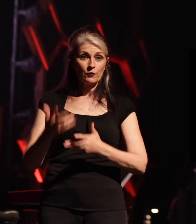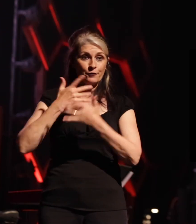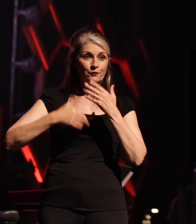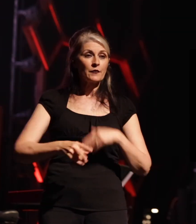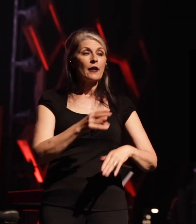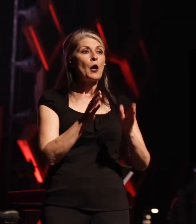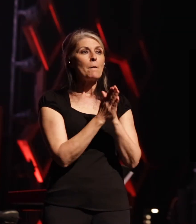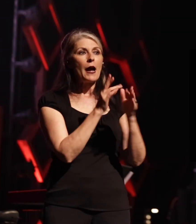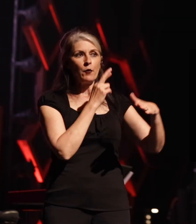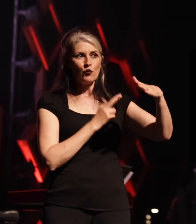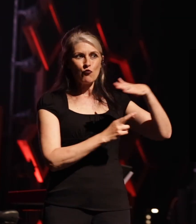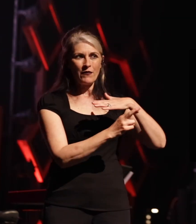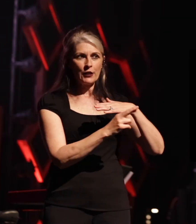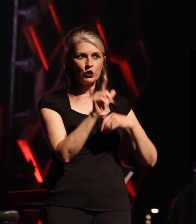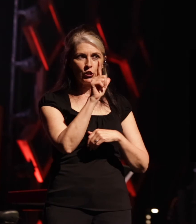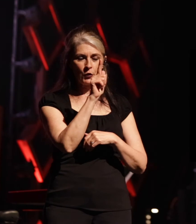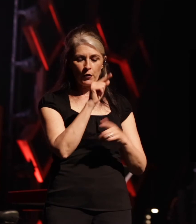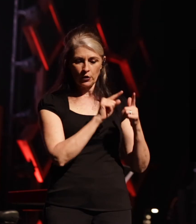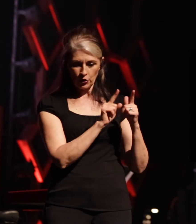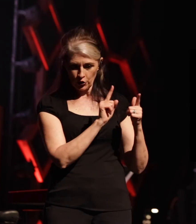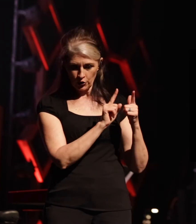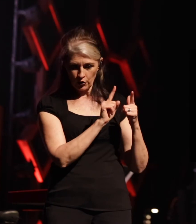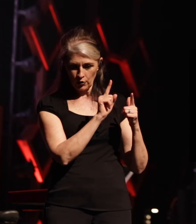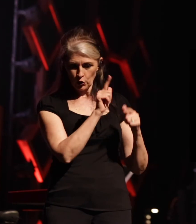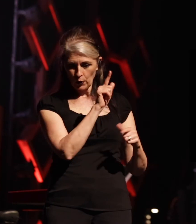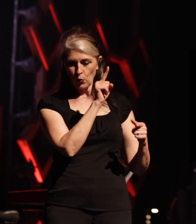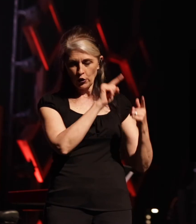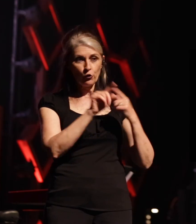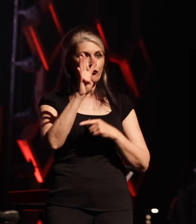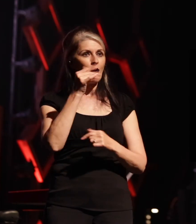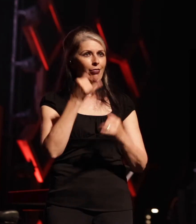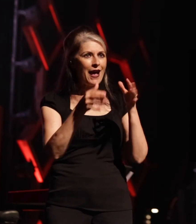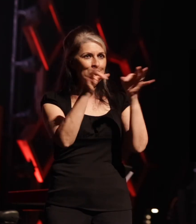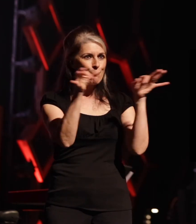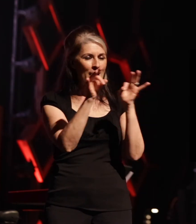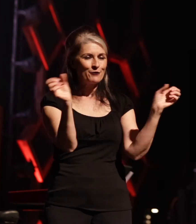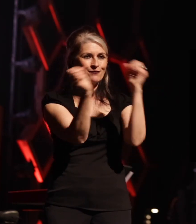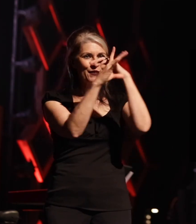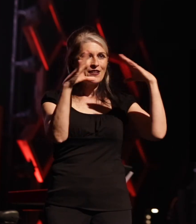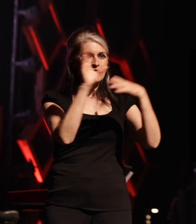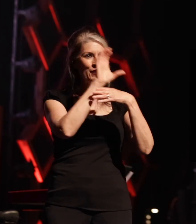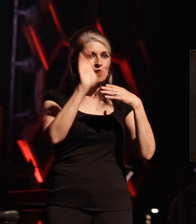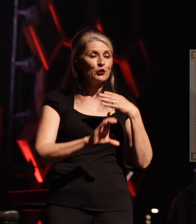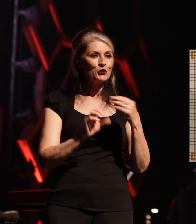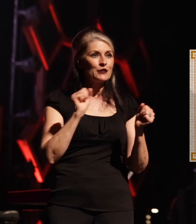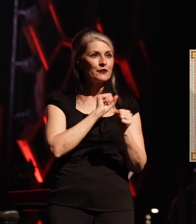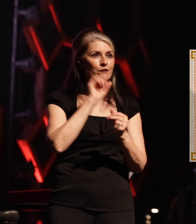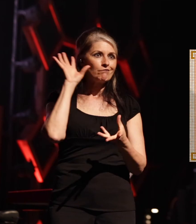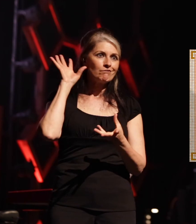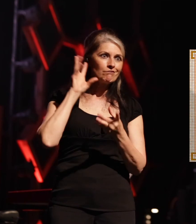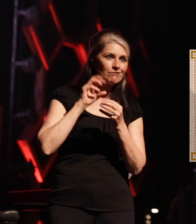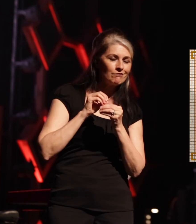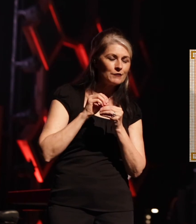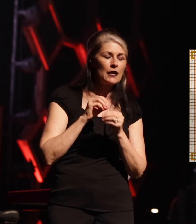our last passage. But just so that we can picture the conclusion of it all, of God dwelling with his people, it says, "Then I saw a new